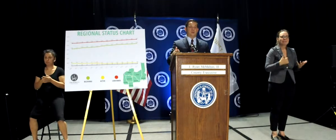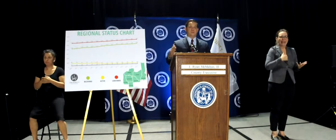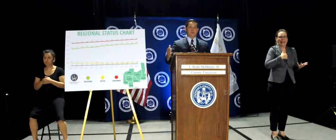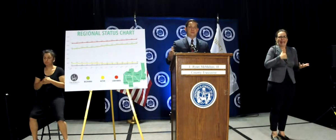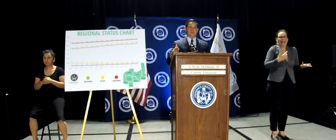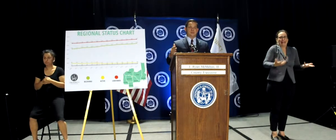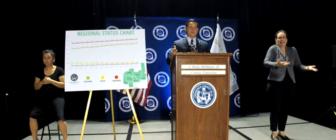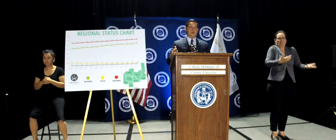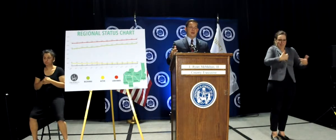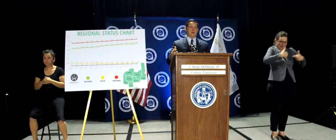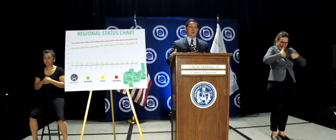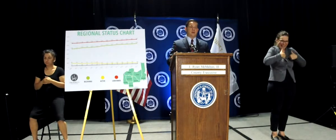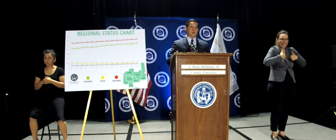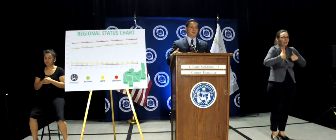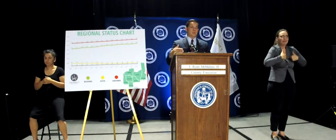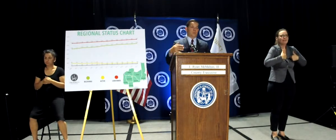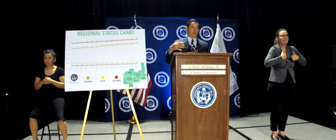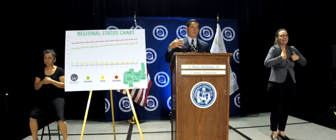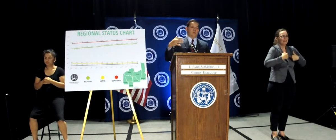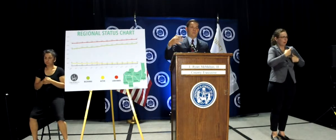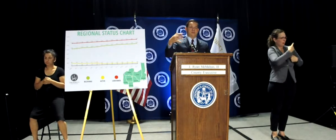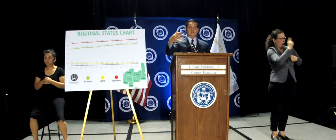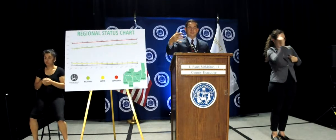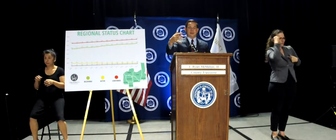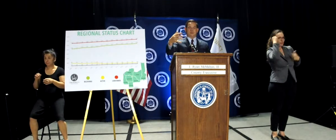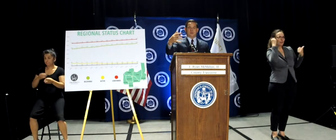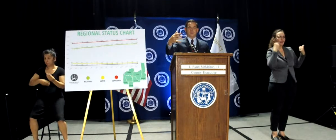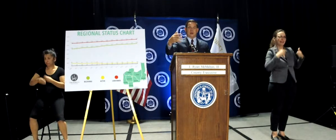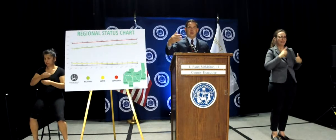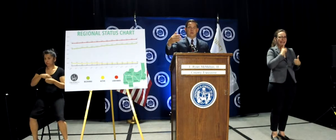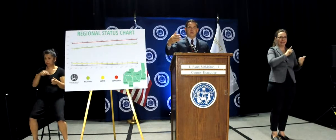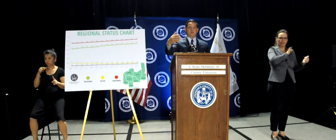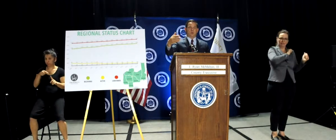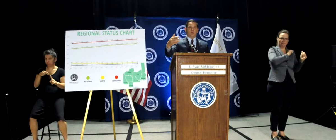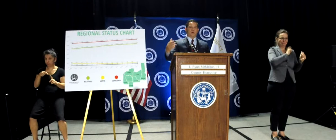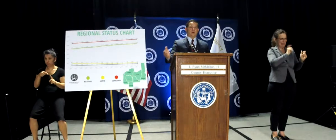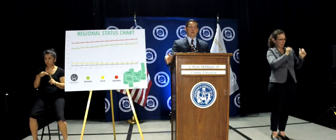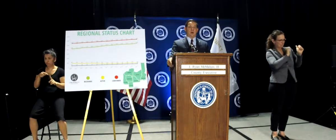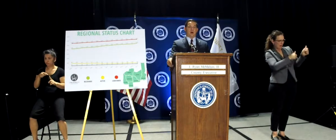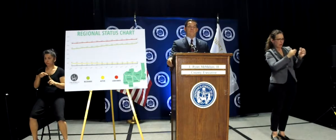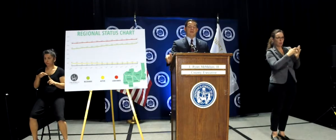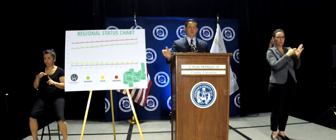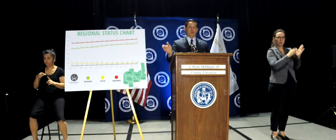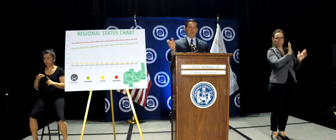ability for these businesses that more of their business after certain hours is more